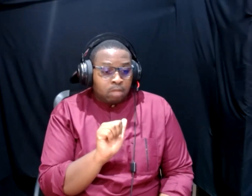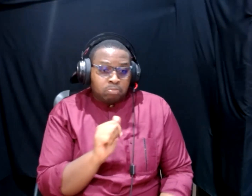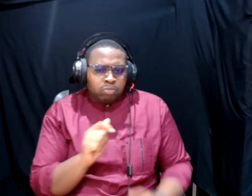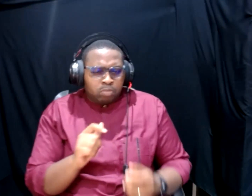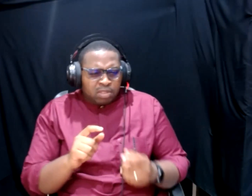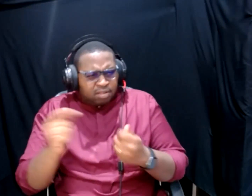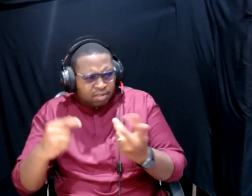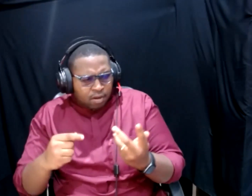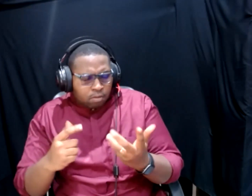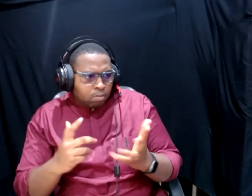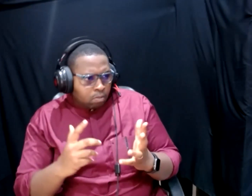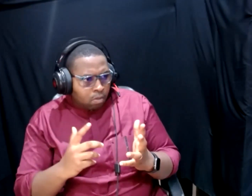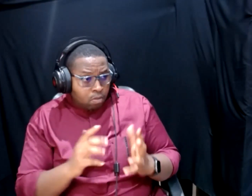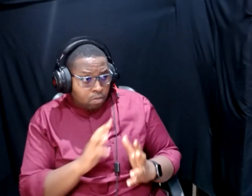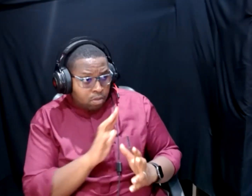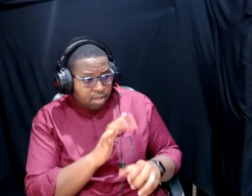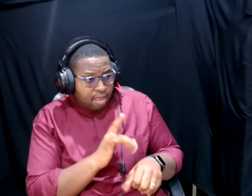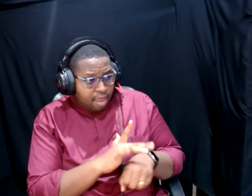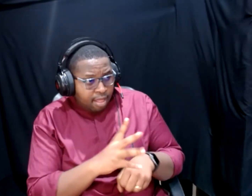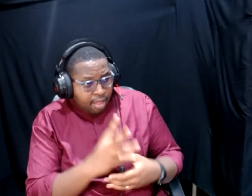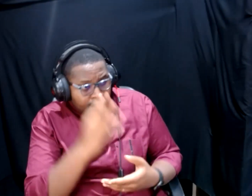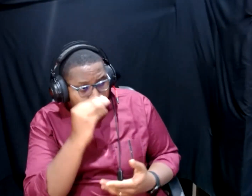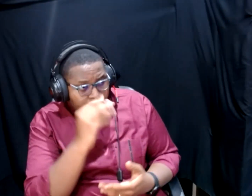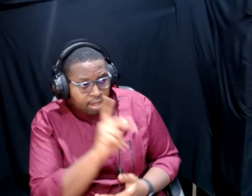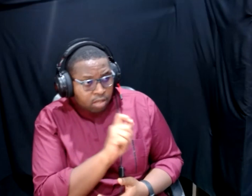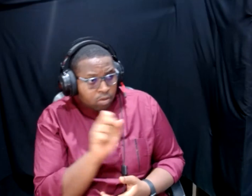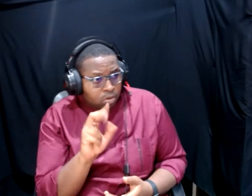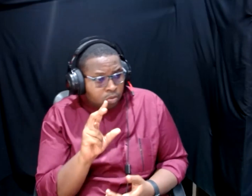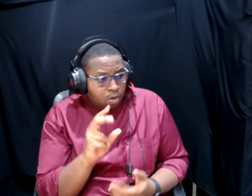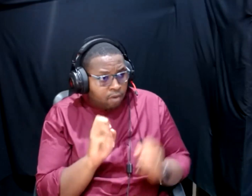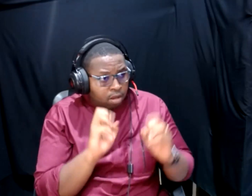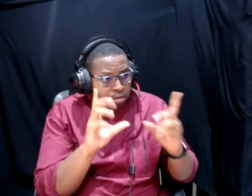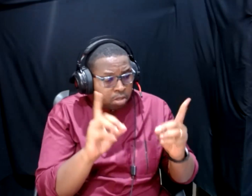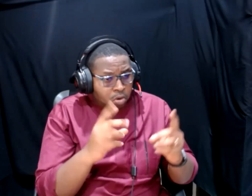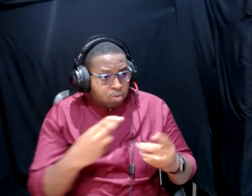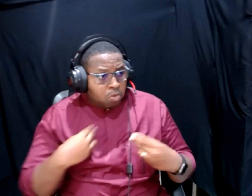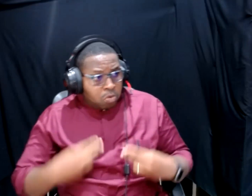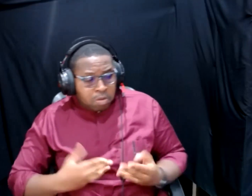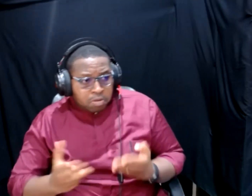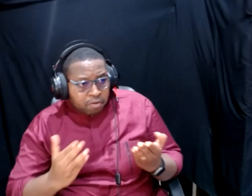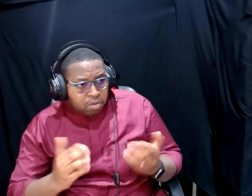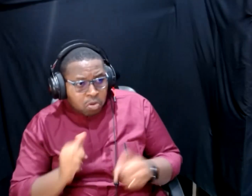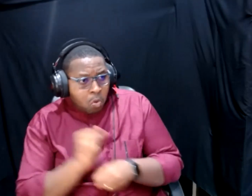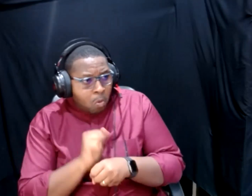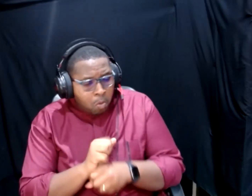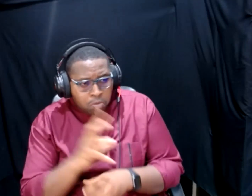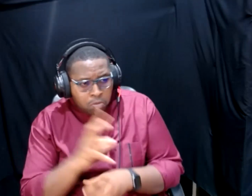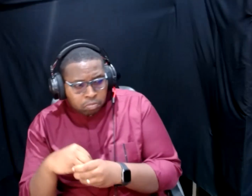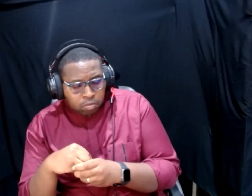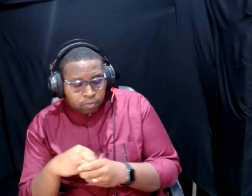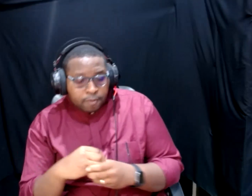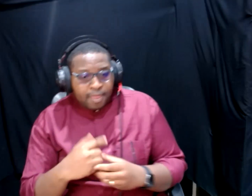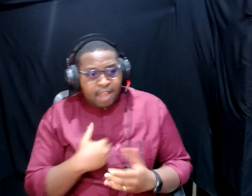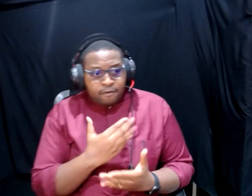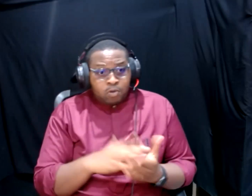tools to improve outcomes in early learning, K through 12 education, human services, and workforce development. Our other partners included the Oregon